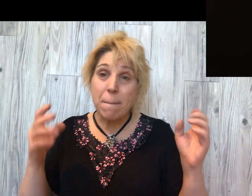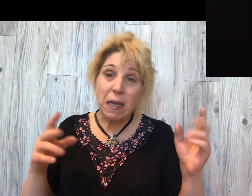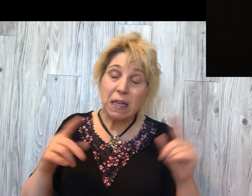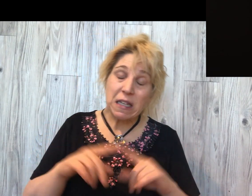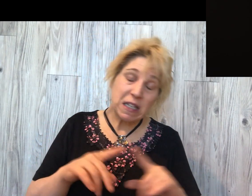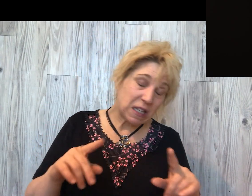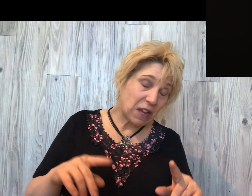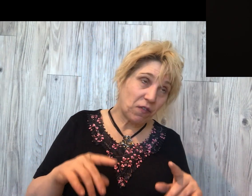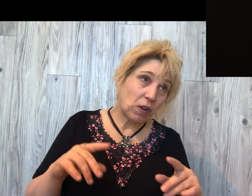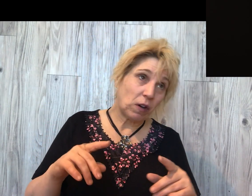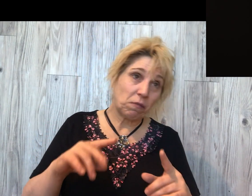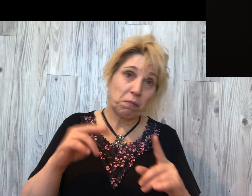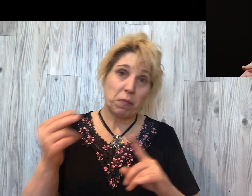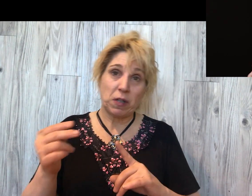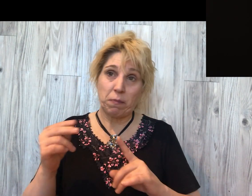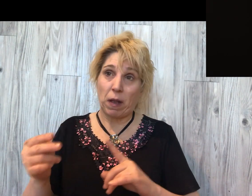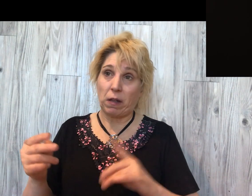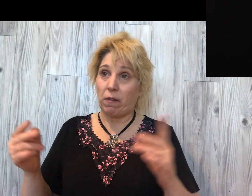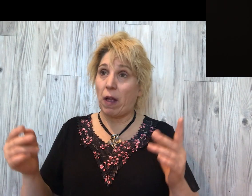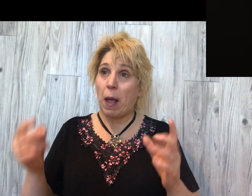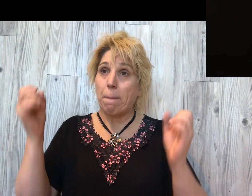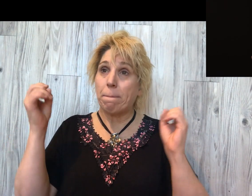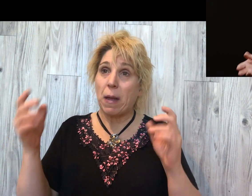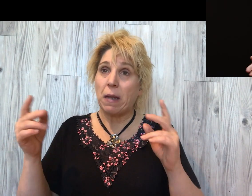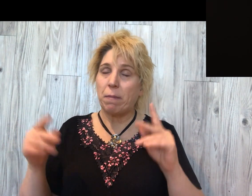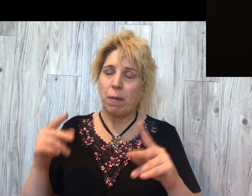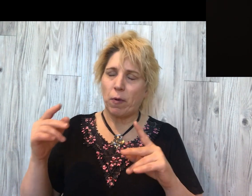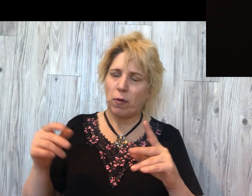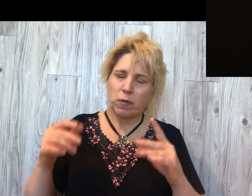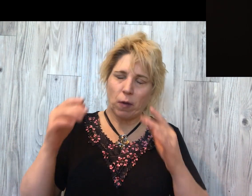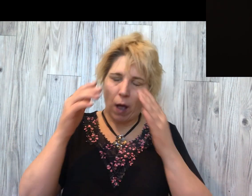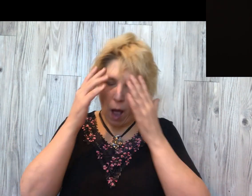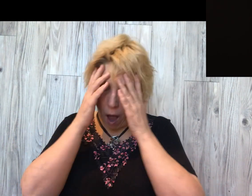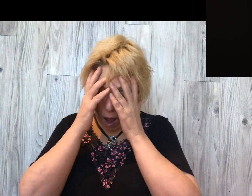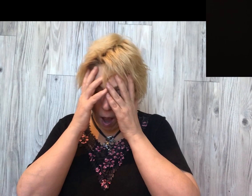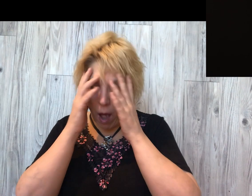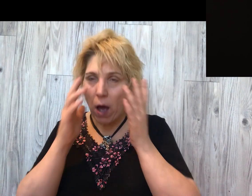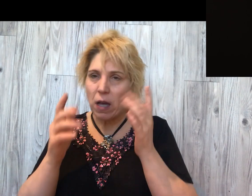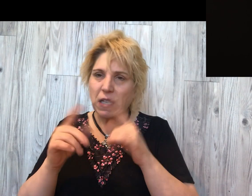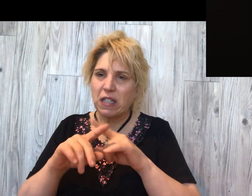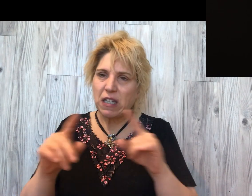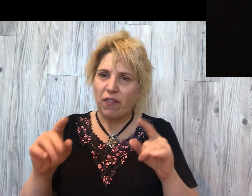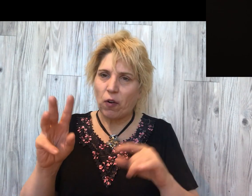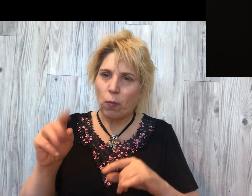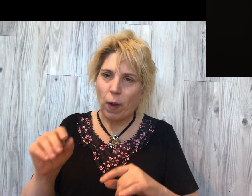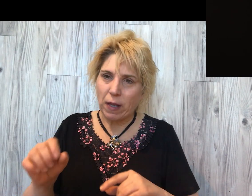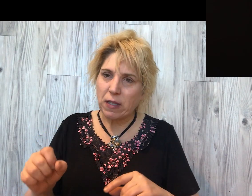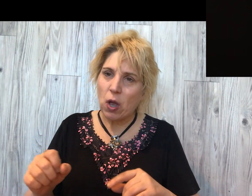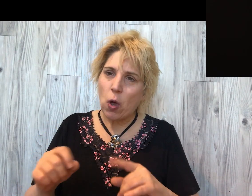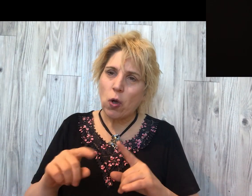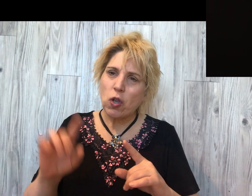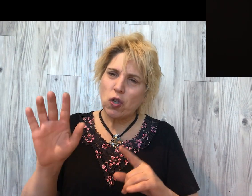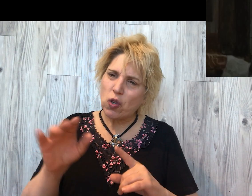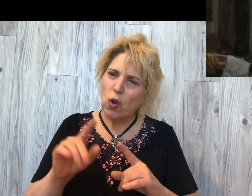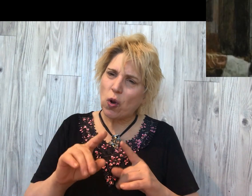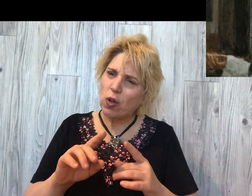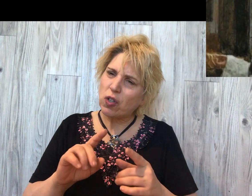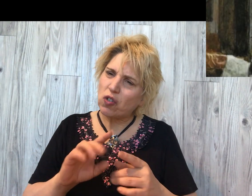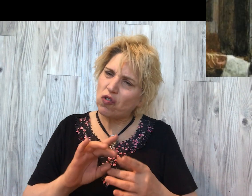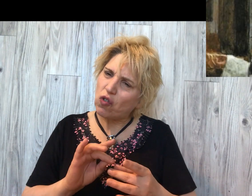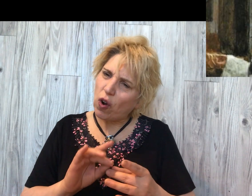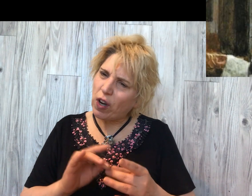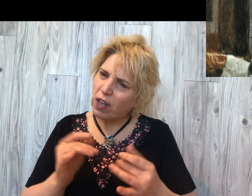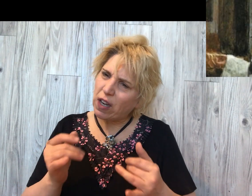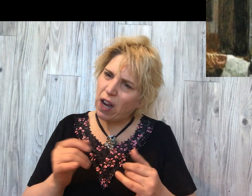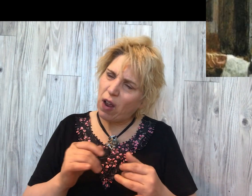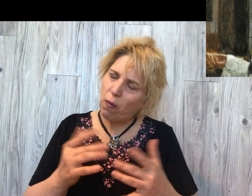different perspectives. And lots of people will hear this in their own unique way. So what's your story today? Which of these two characters